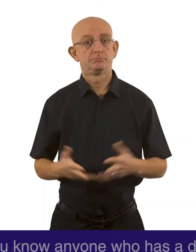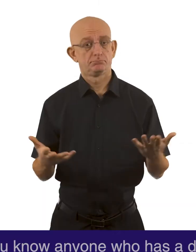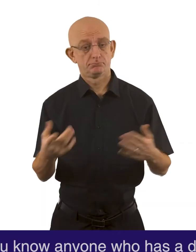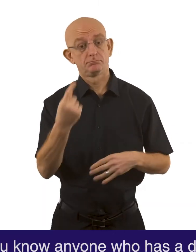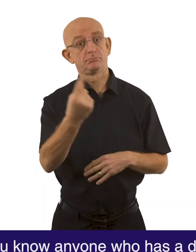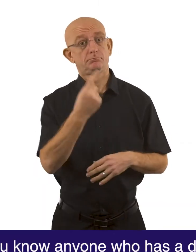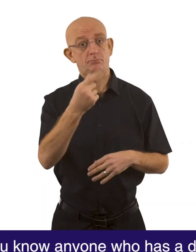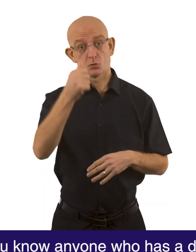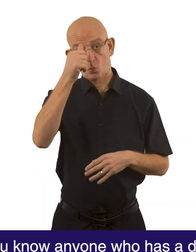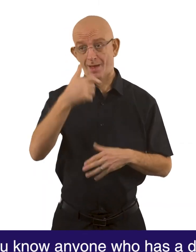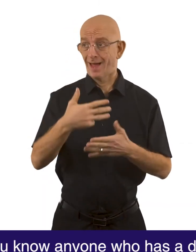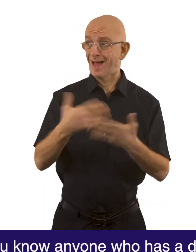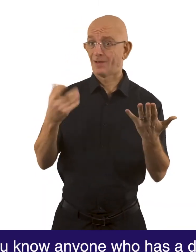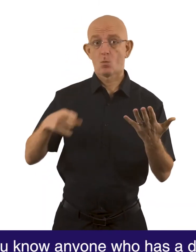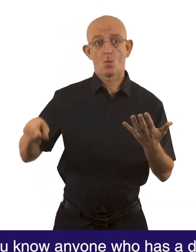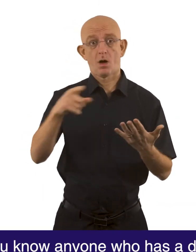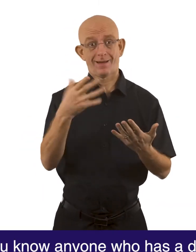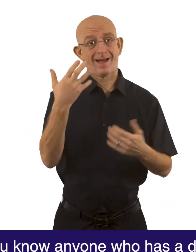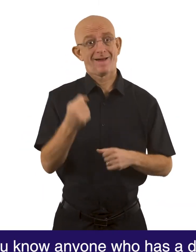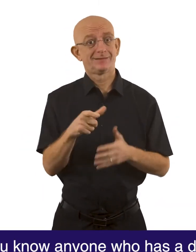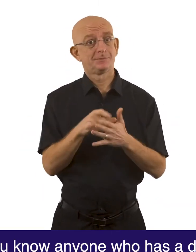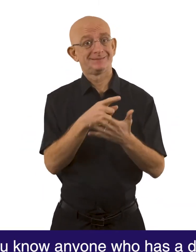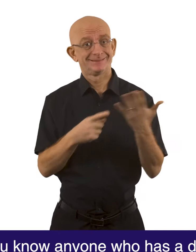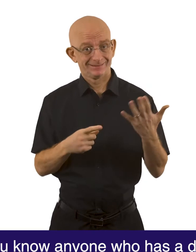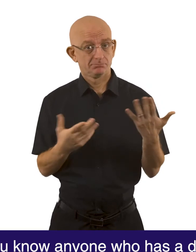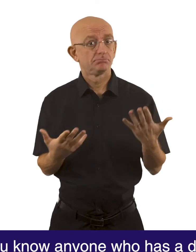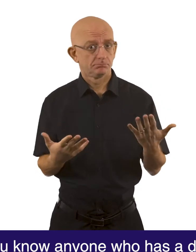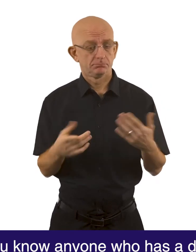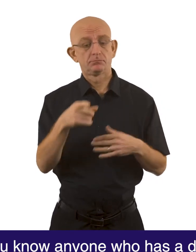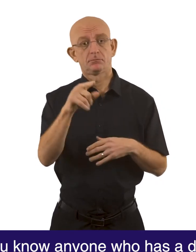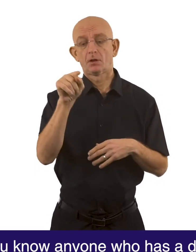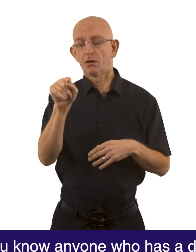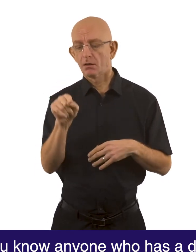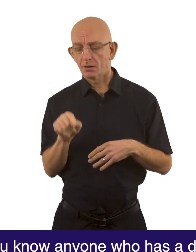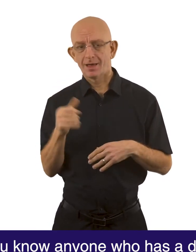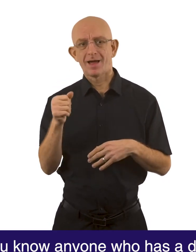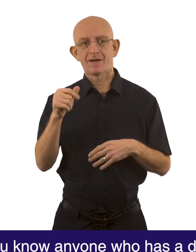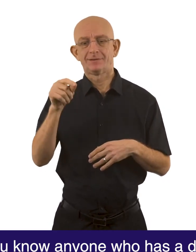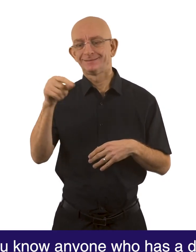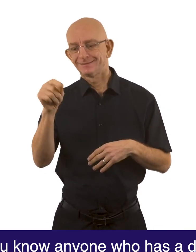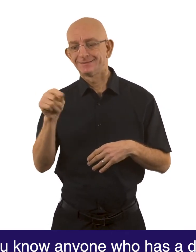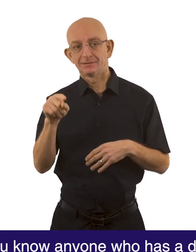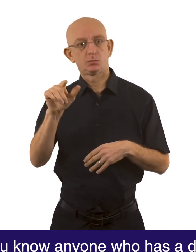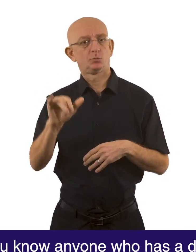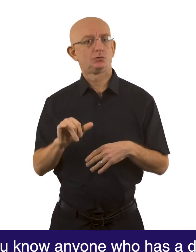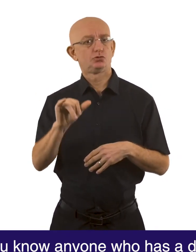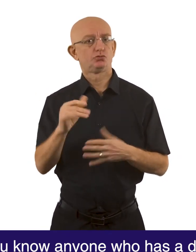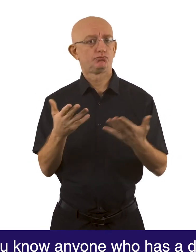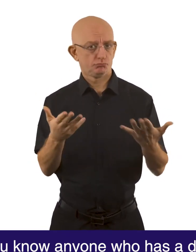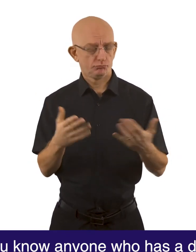Question 1. Do you know anyone who has a disability? Open brackets, tick all that apply. Close brackets.